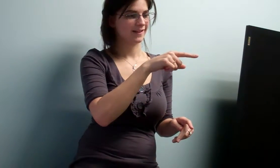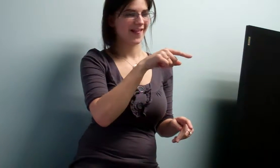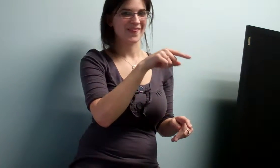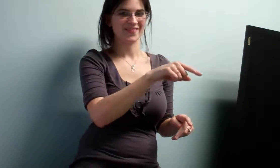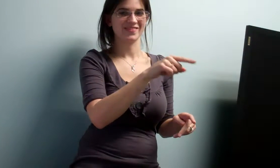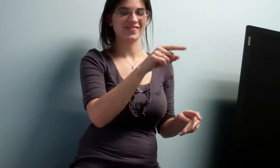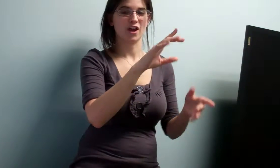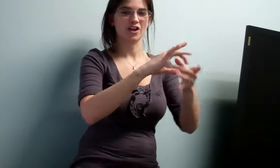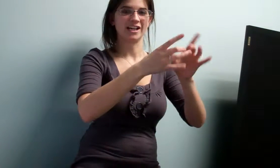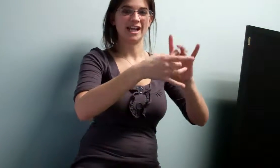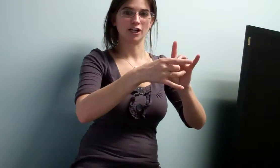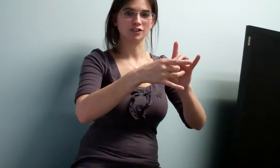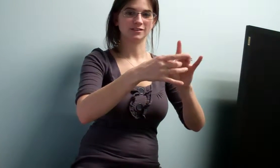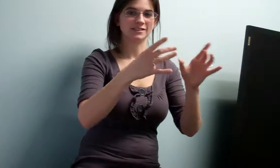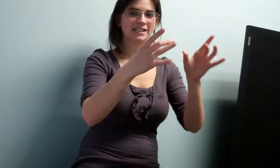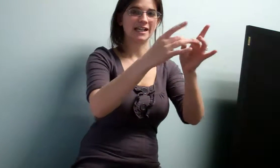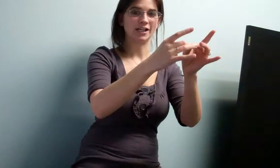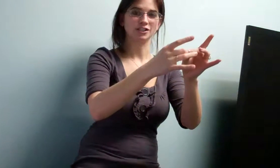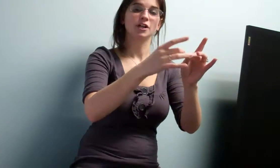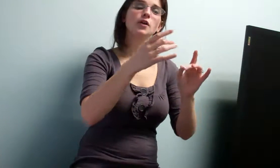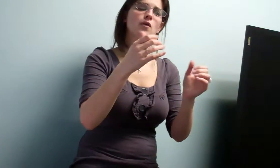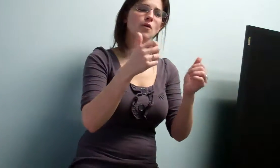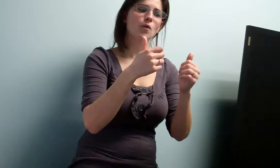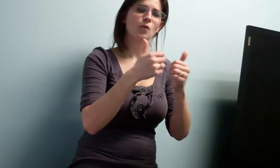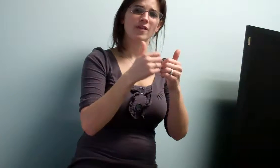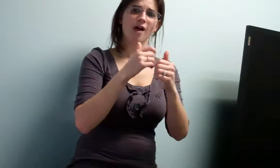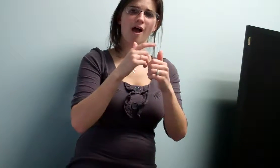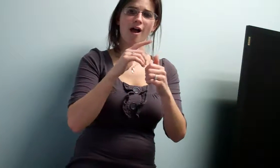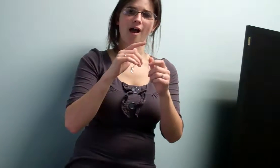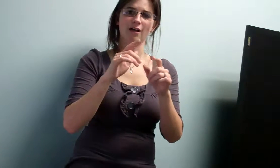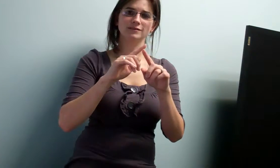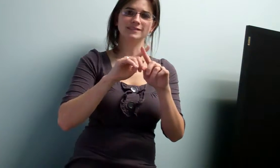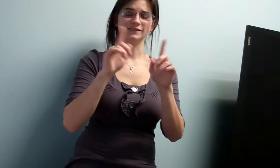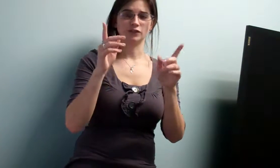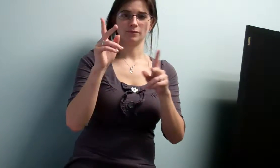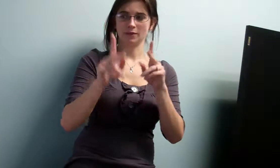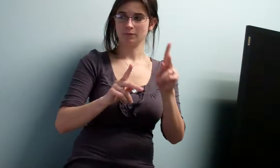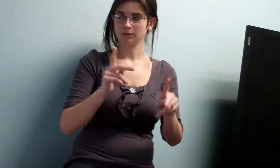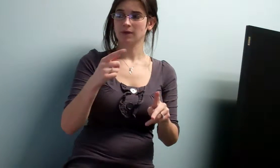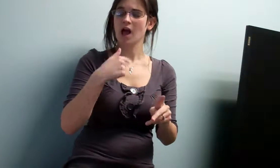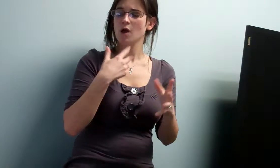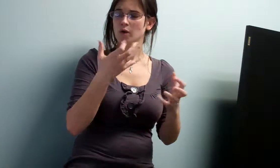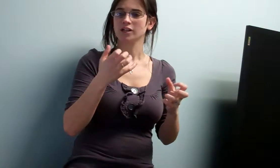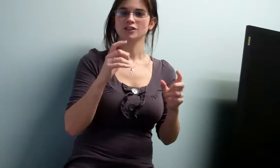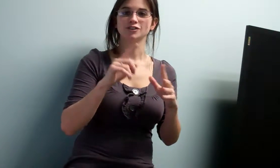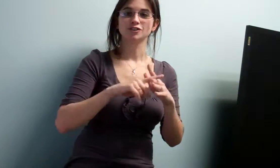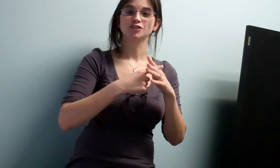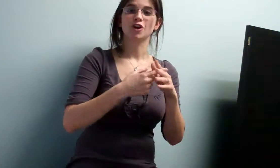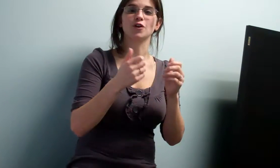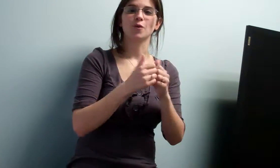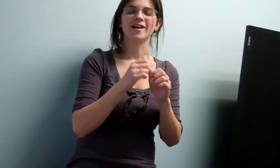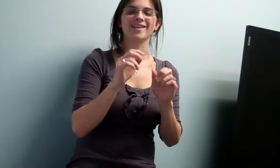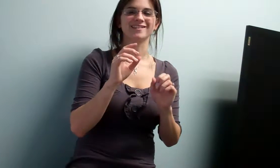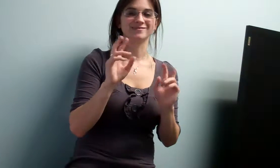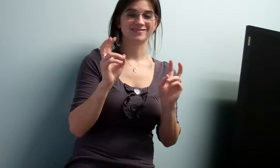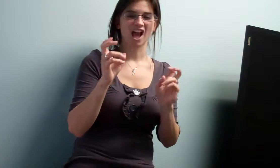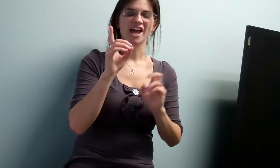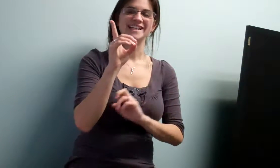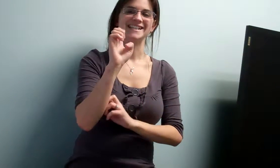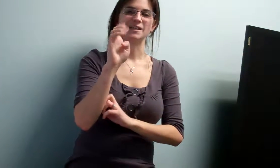contributions during that period. And I think it's really good to start with Du Bois because he is